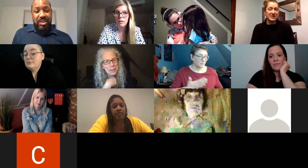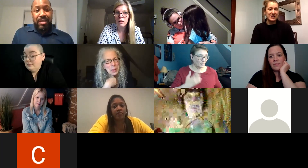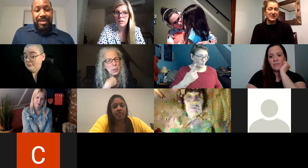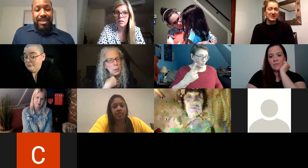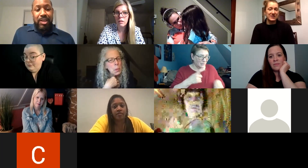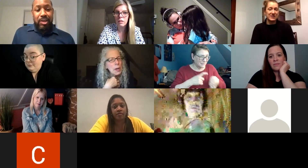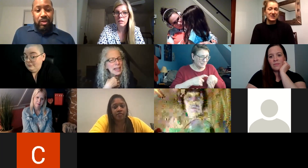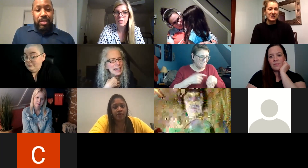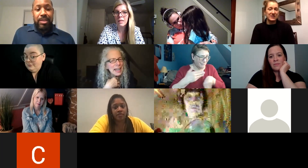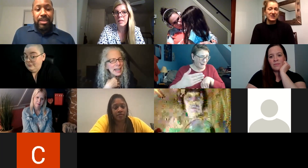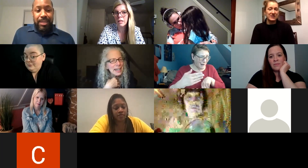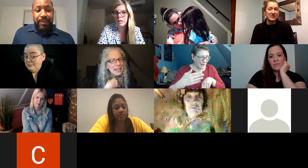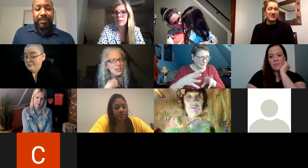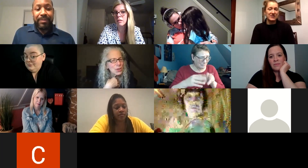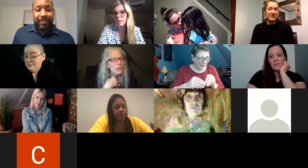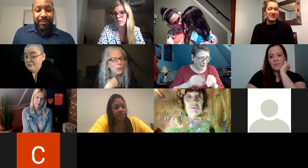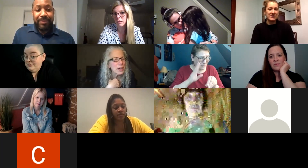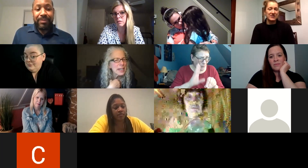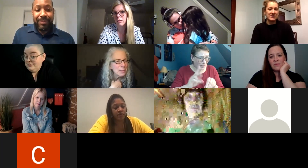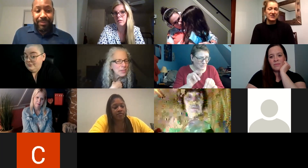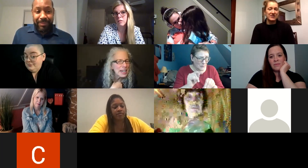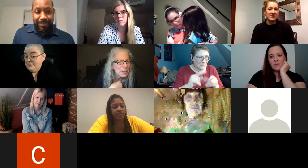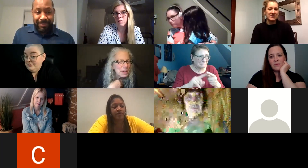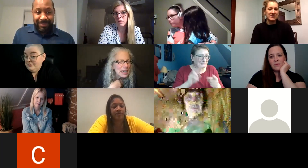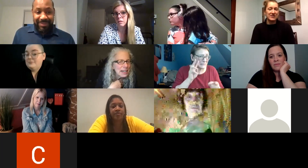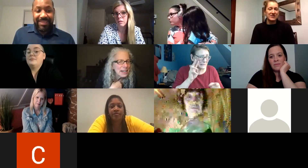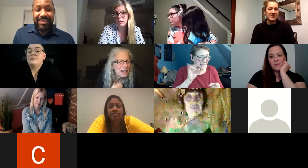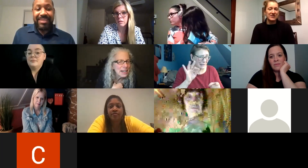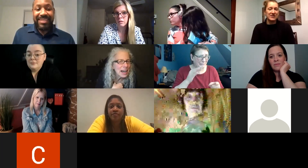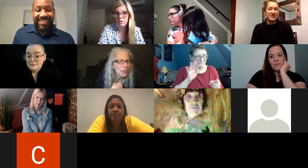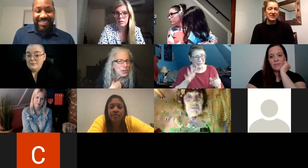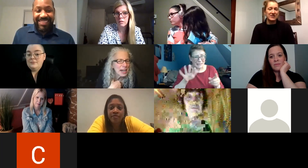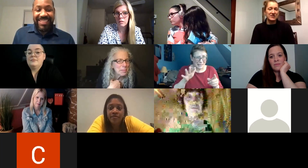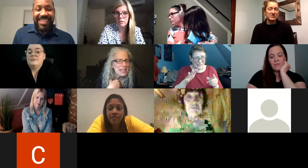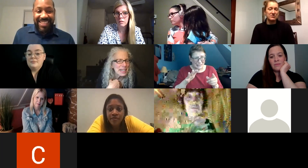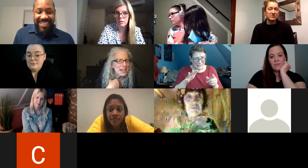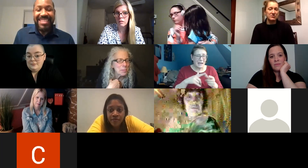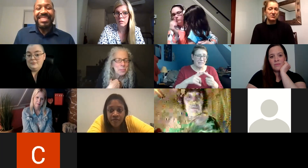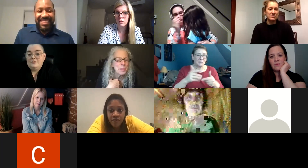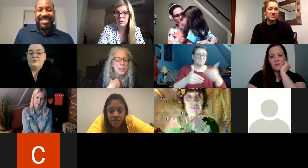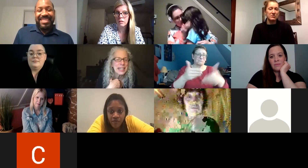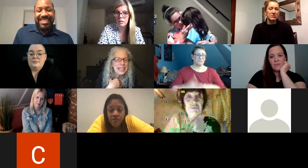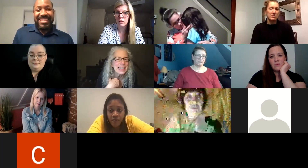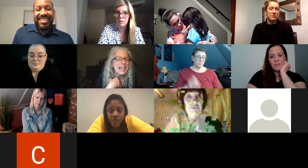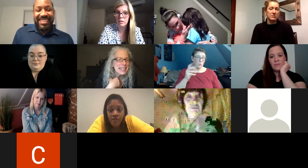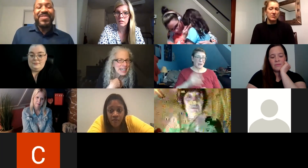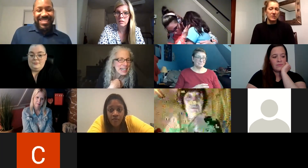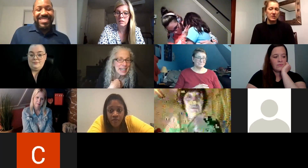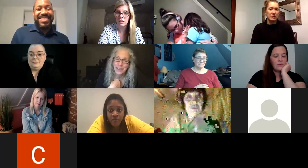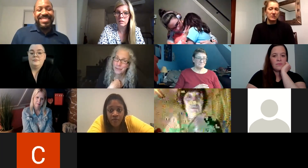be willing then to do it for one time for the next meeting on a rotating business basis, and then see from